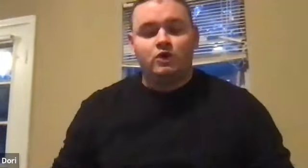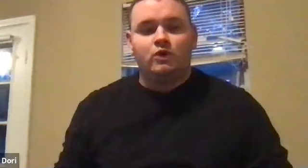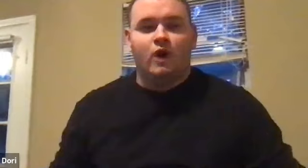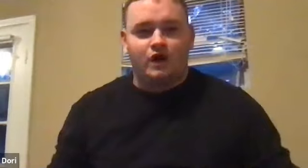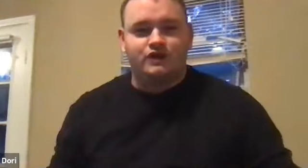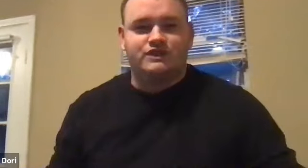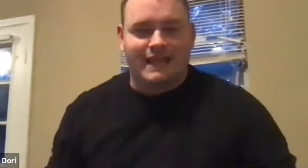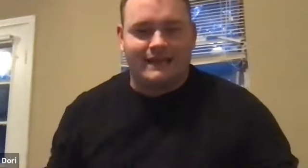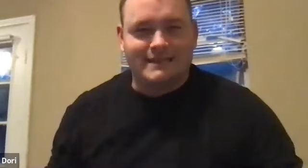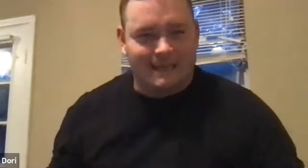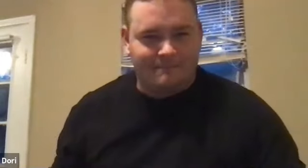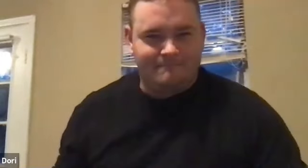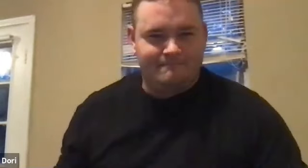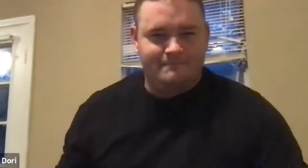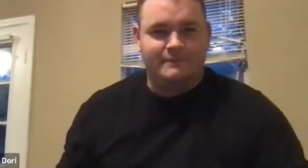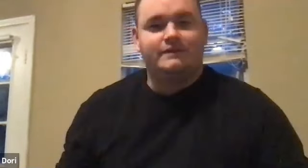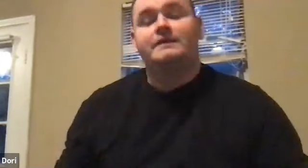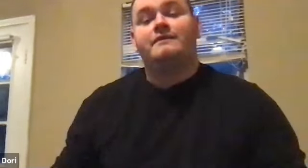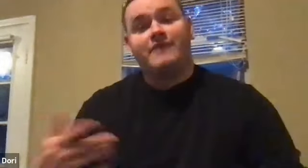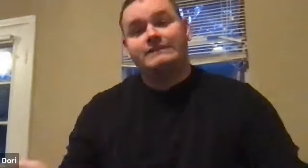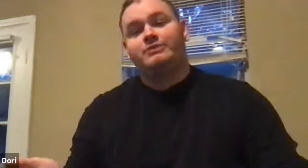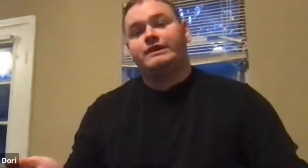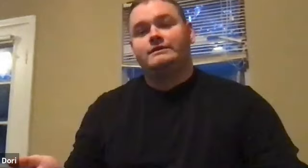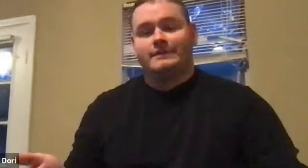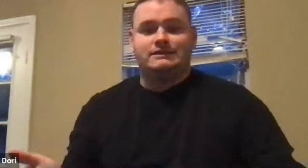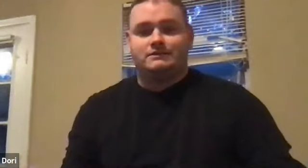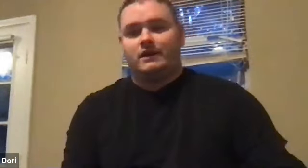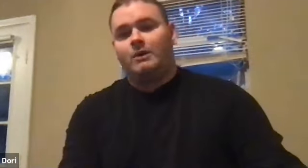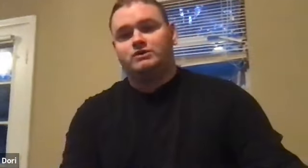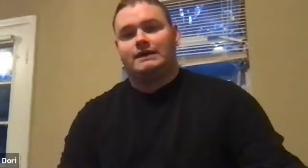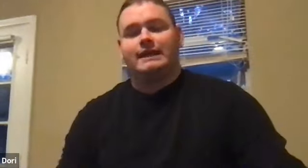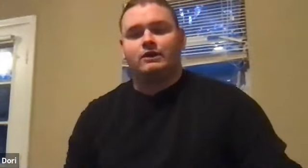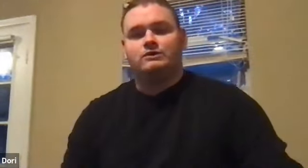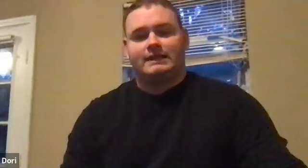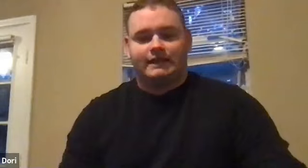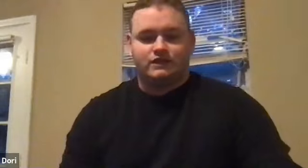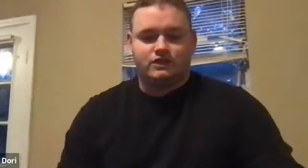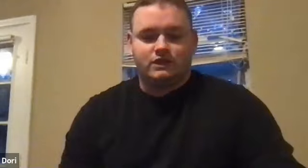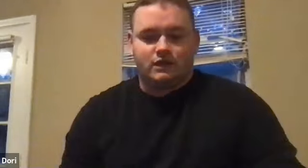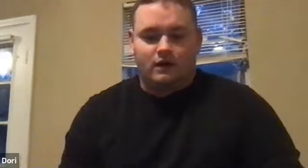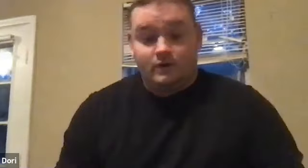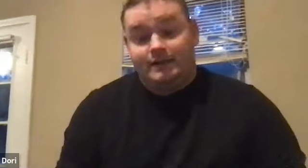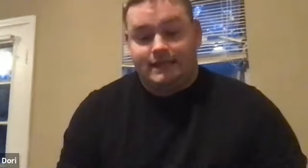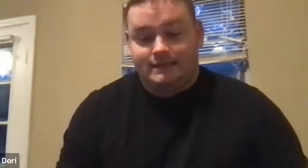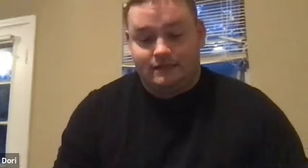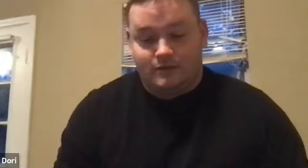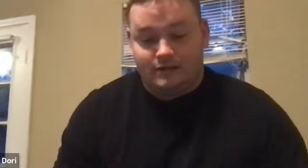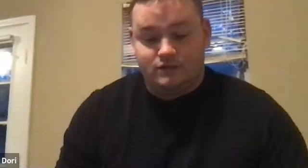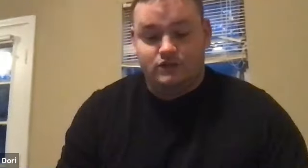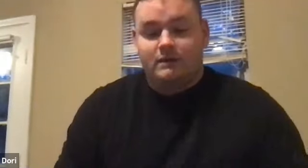You understand him. That's almost identical to English. Well, it is identical in English.